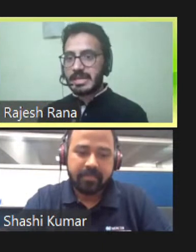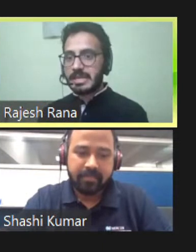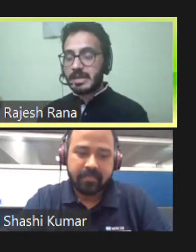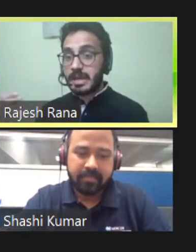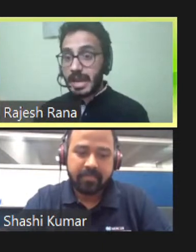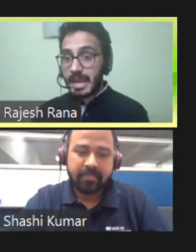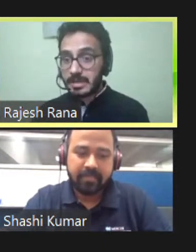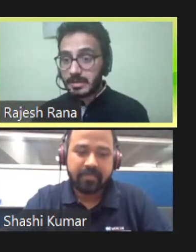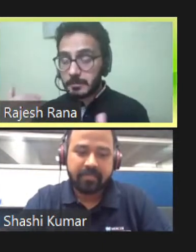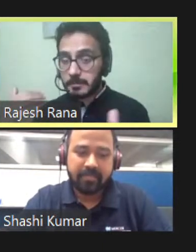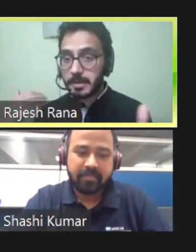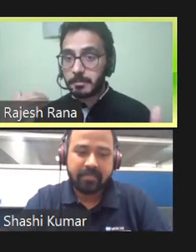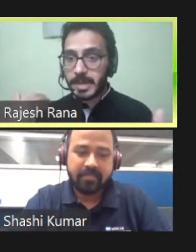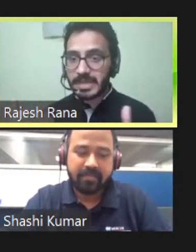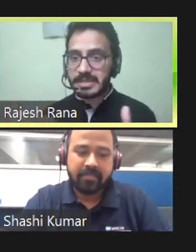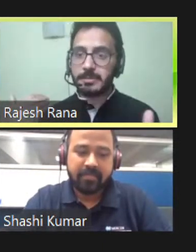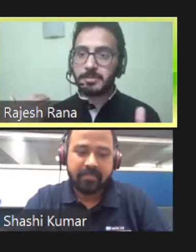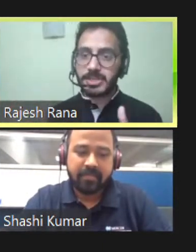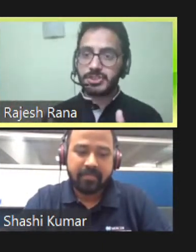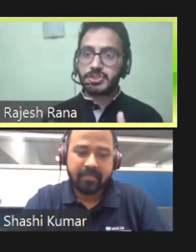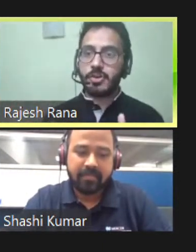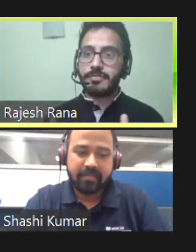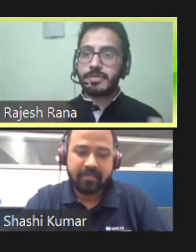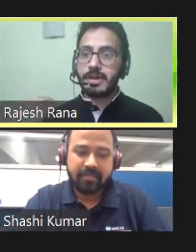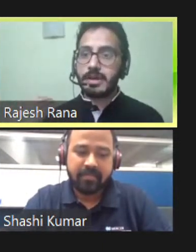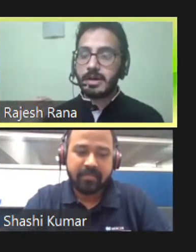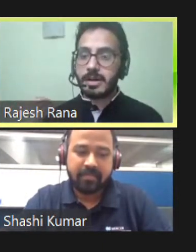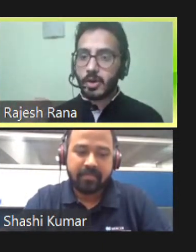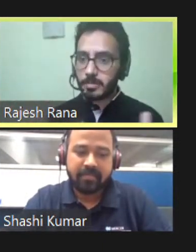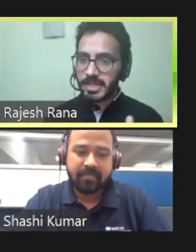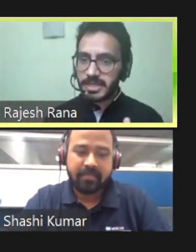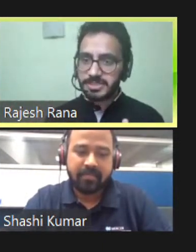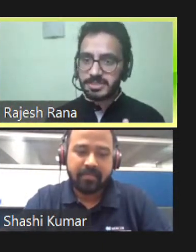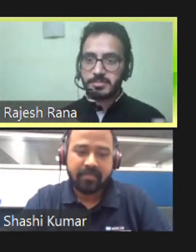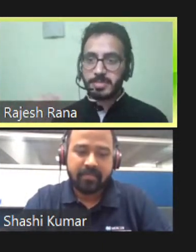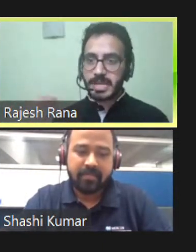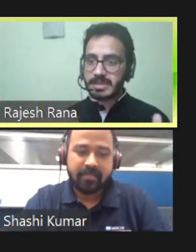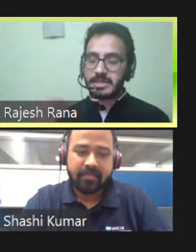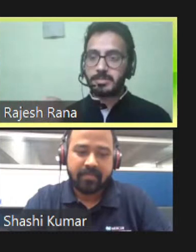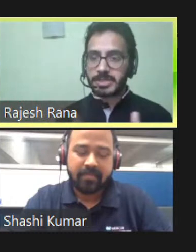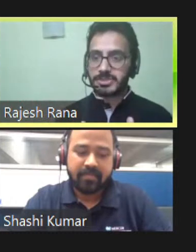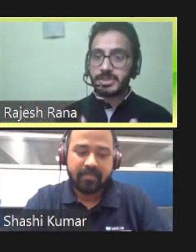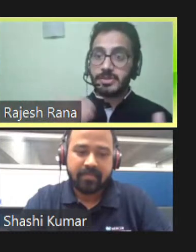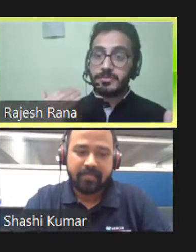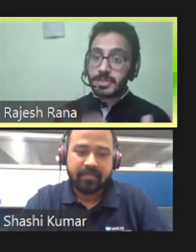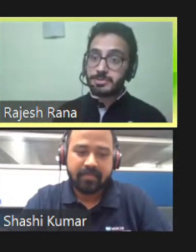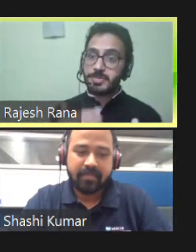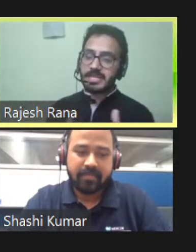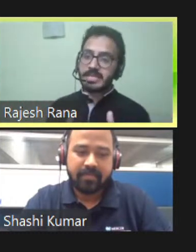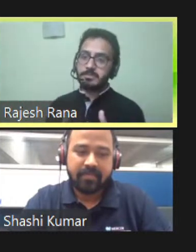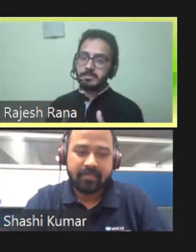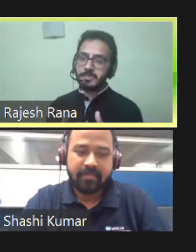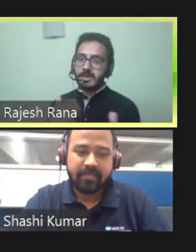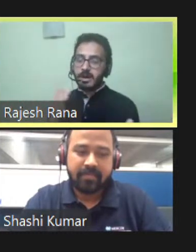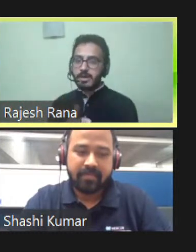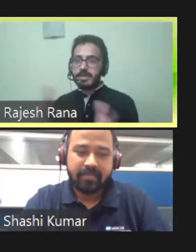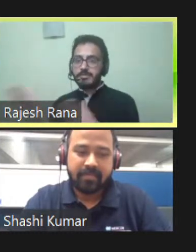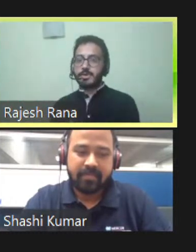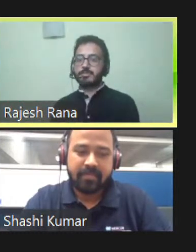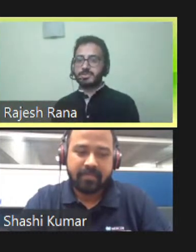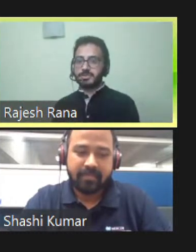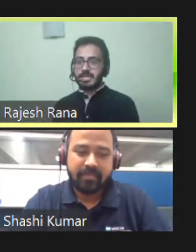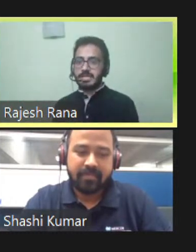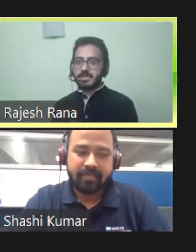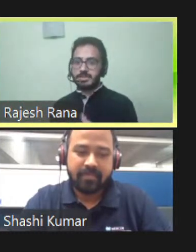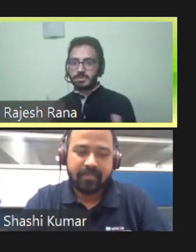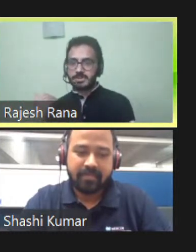family and break that bridge of communication, break that bridge which make them away